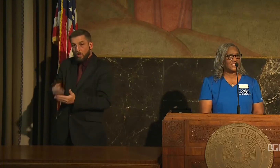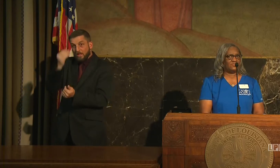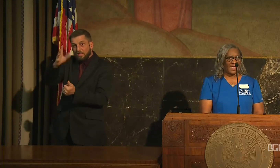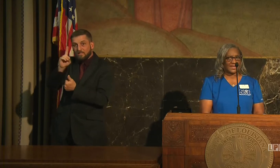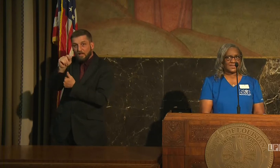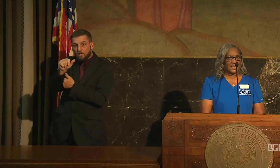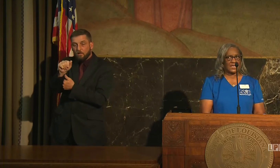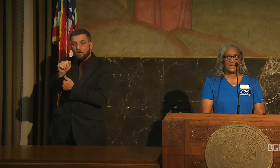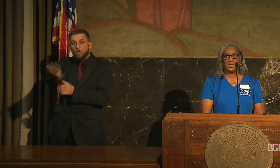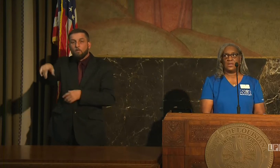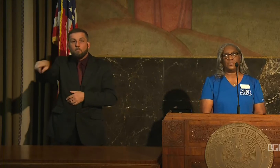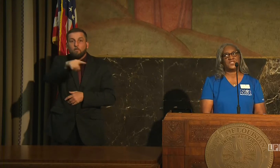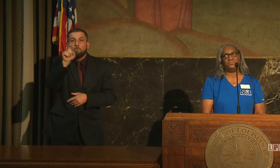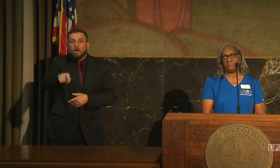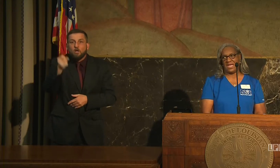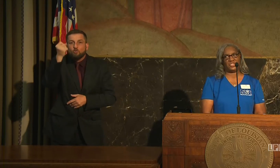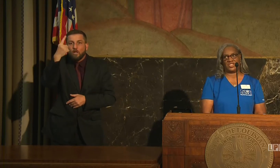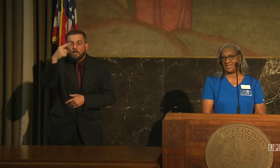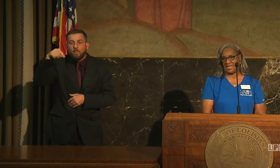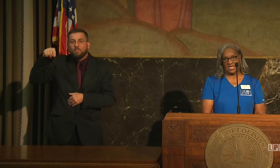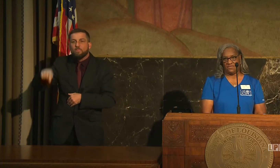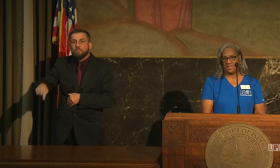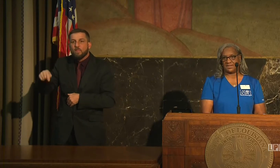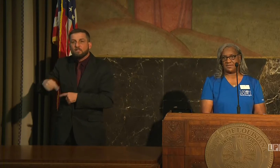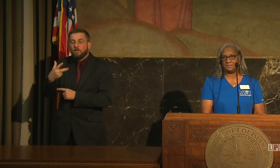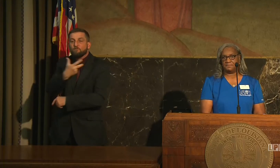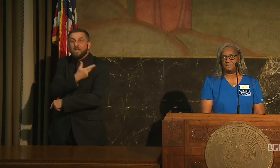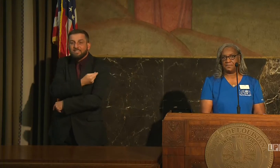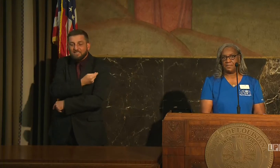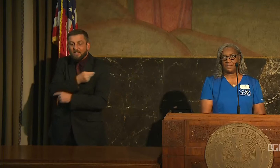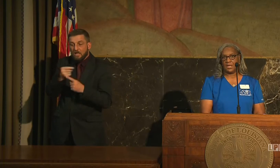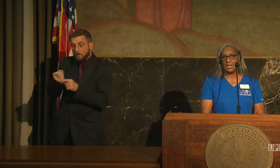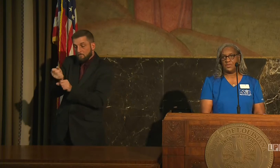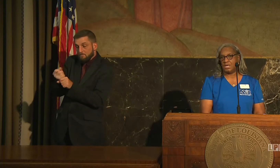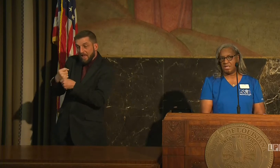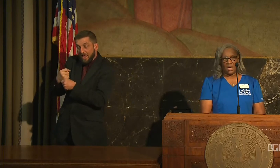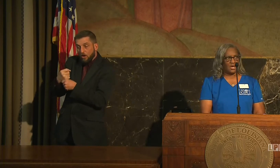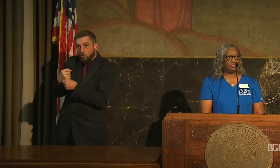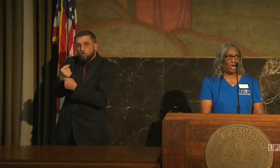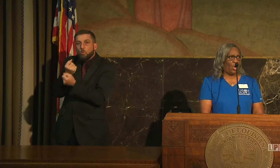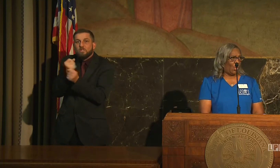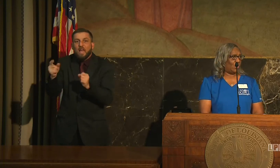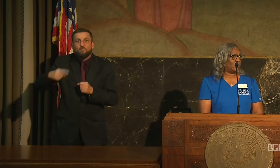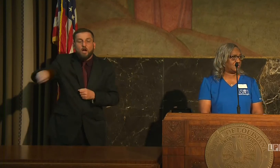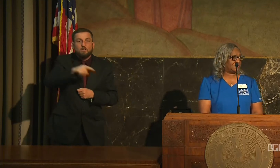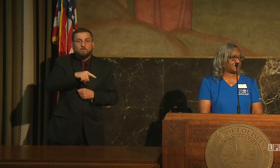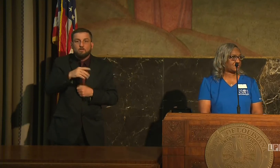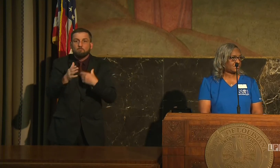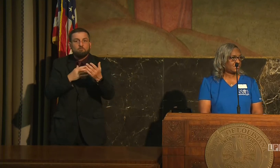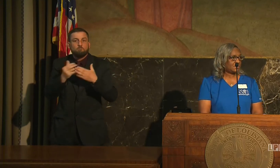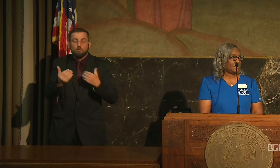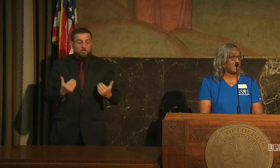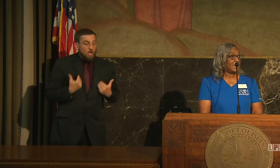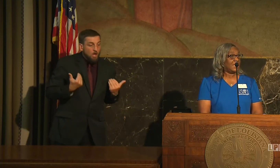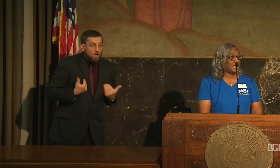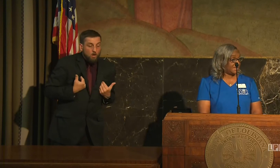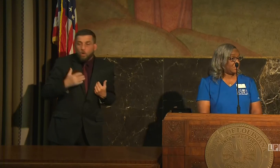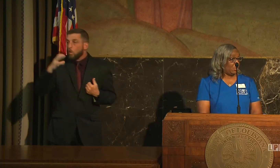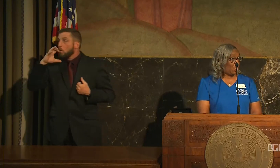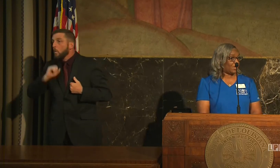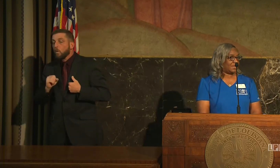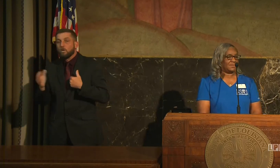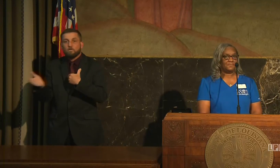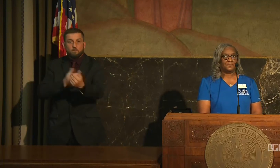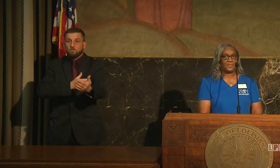understand this vaccine was made to save us. The young, the old. It